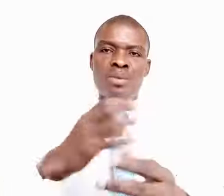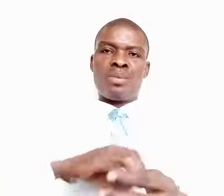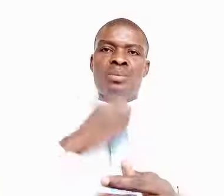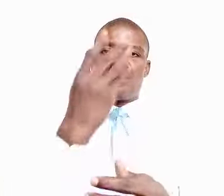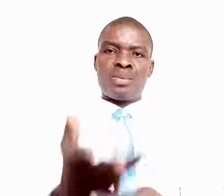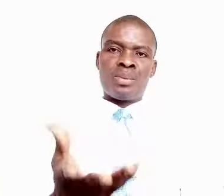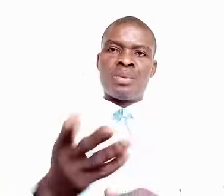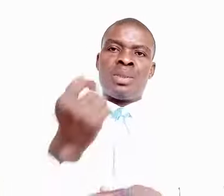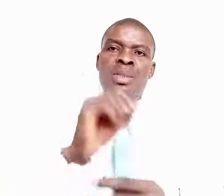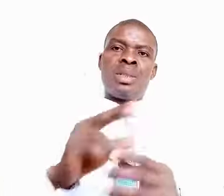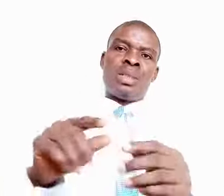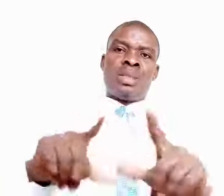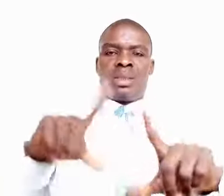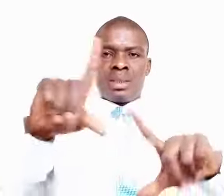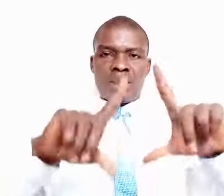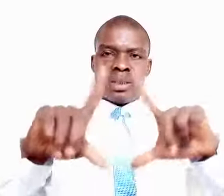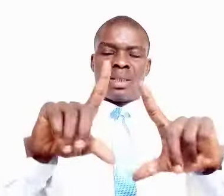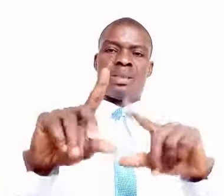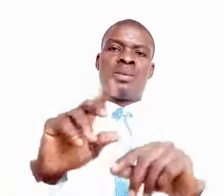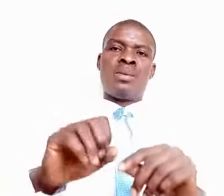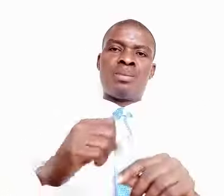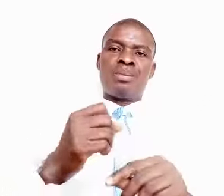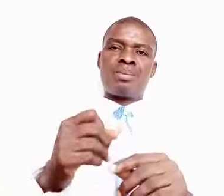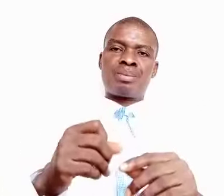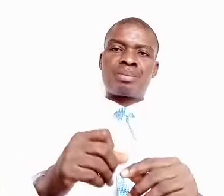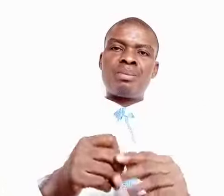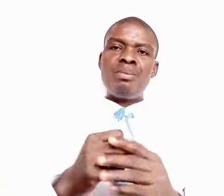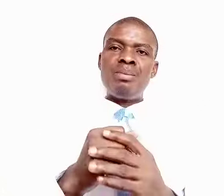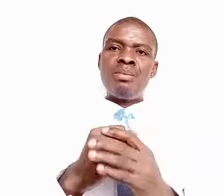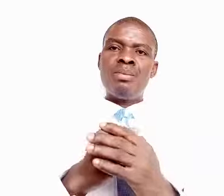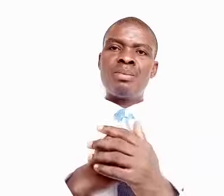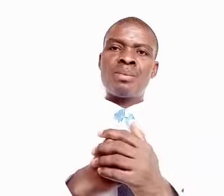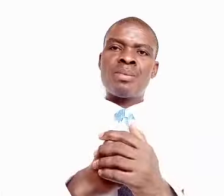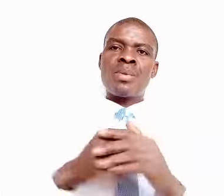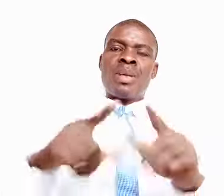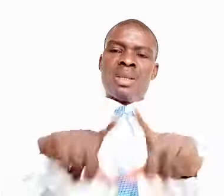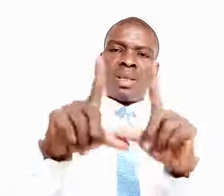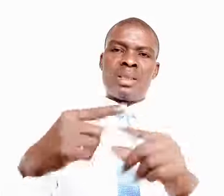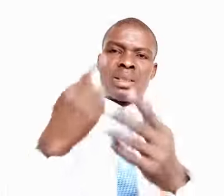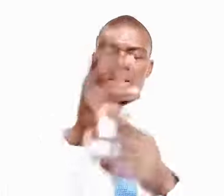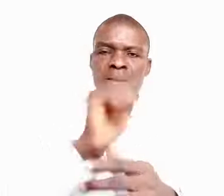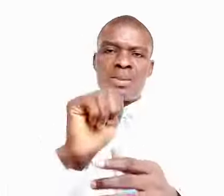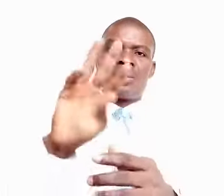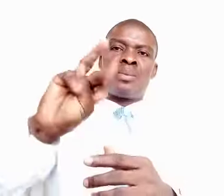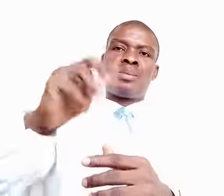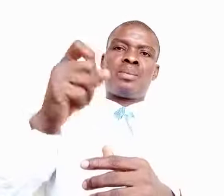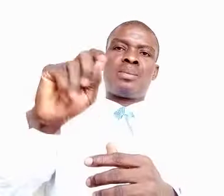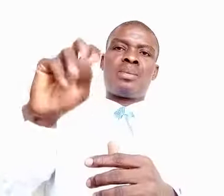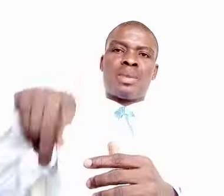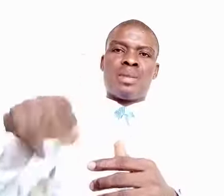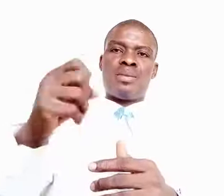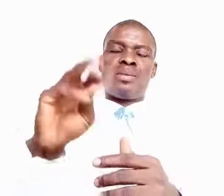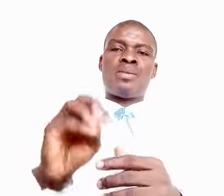The sounds of poetry, reading and meter. Let's take a look at metaphors. Meter is a